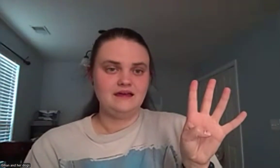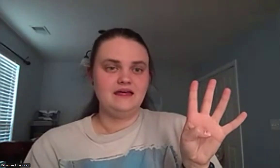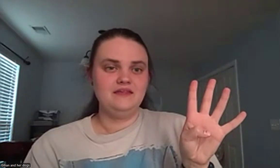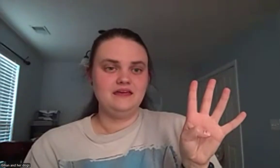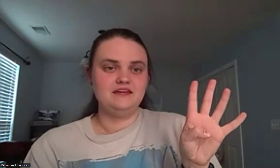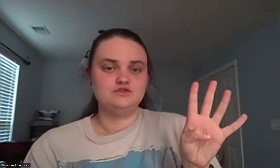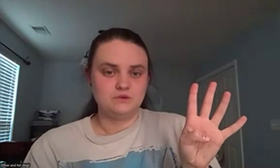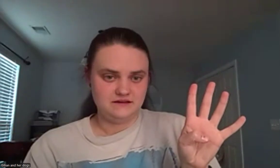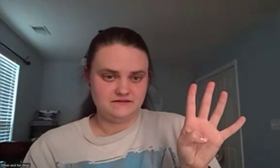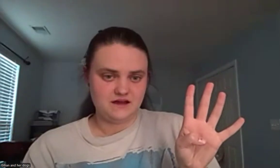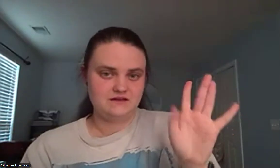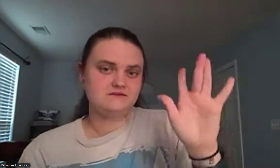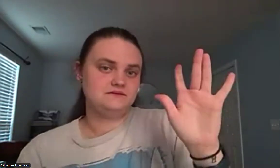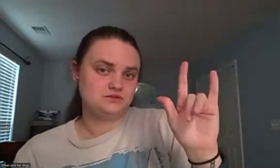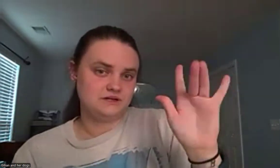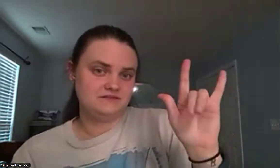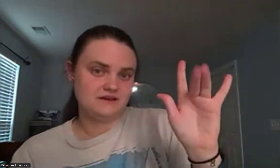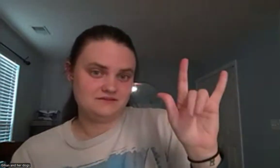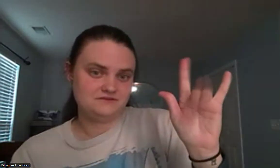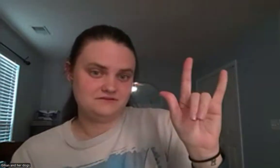and then 25, 25.